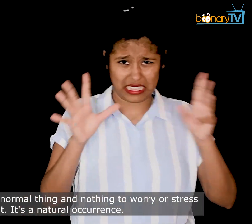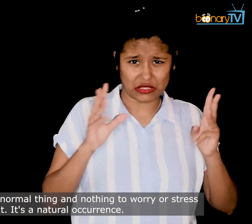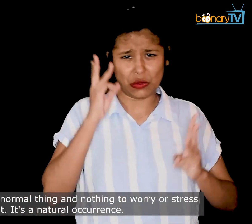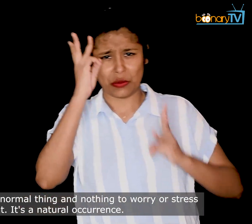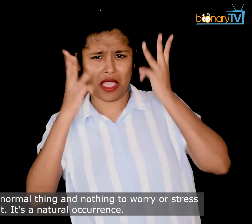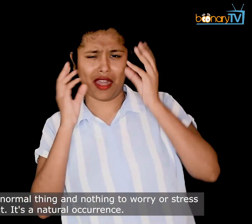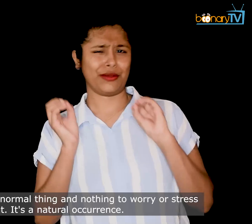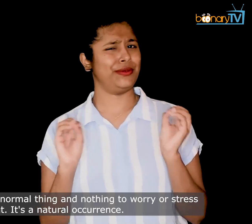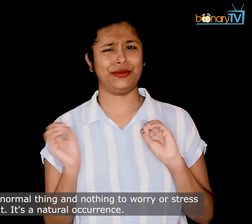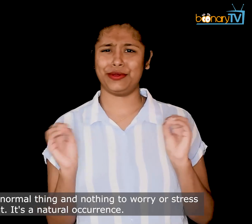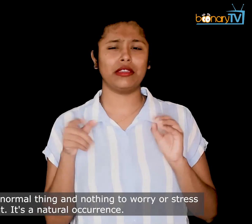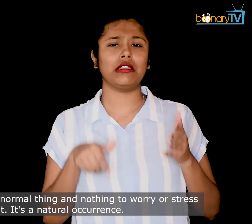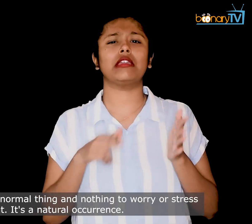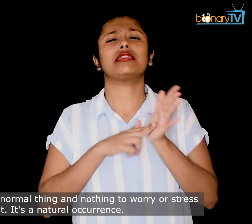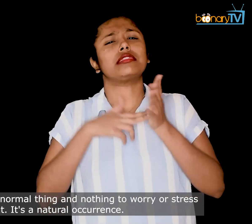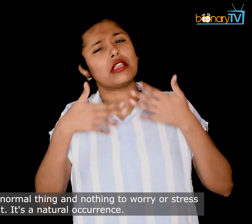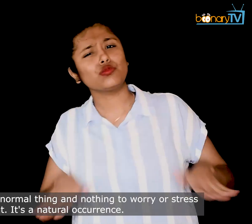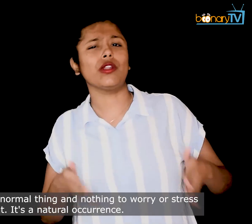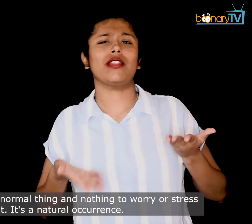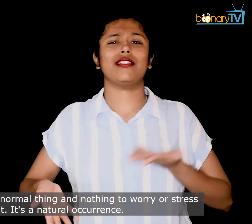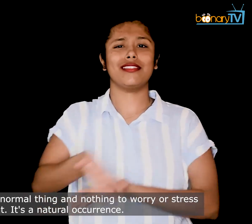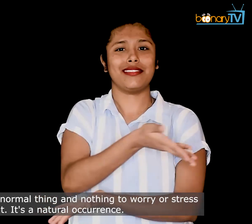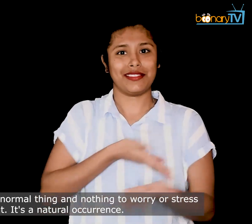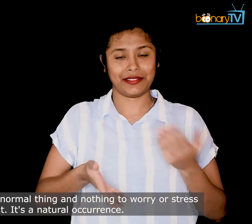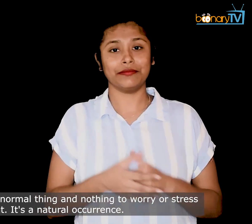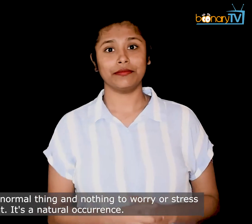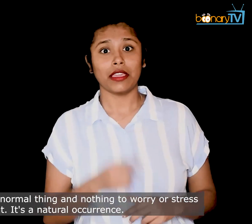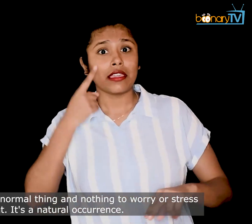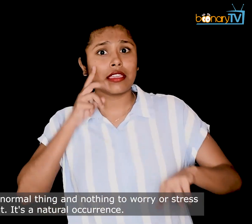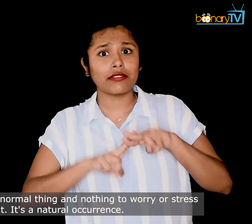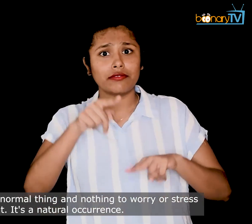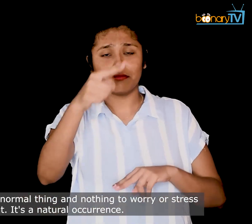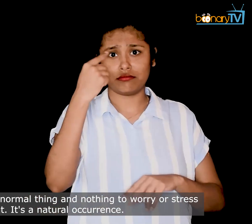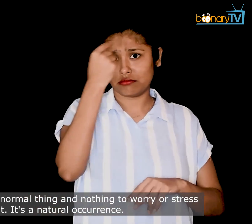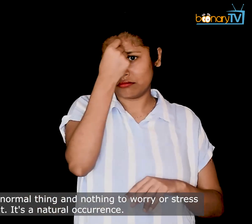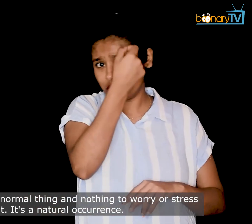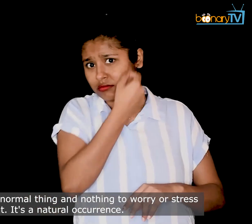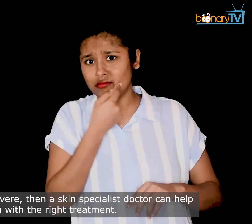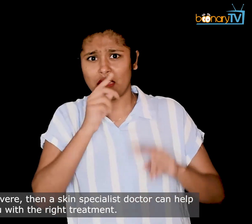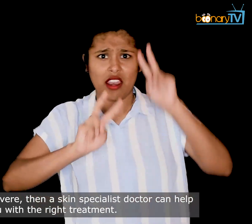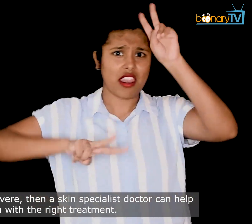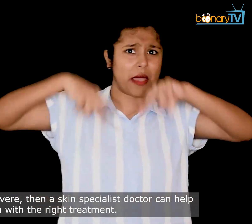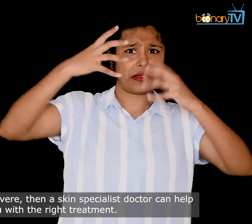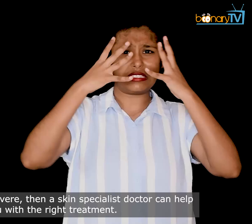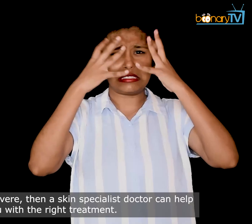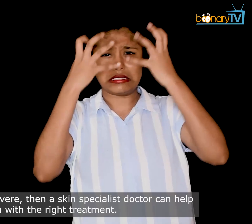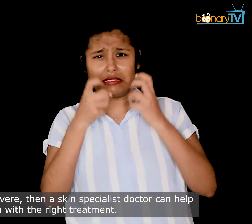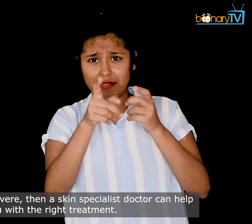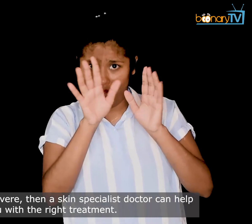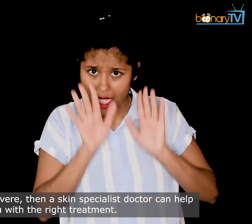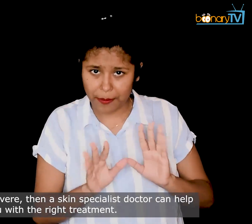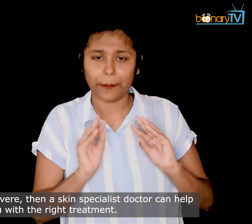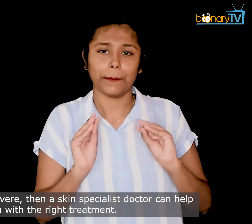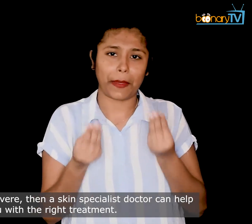thing and nothing to worry or stress about. It's a natural occurrence. If the acne is too severe,